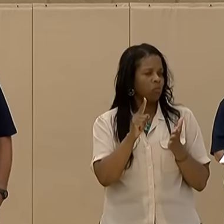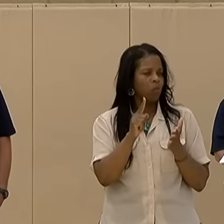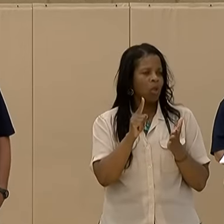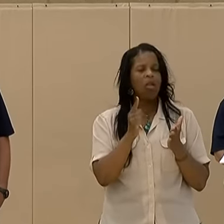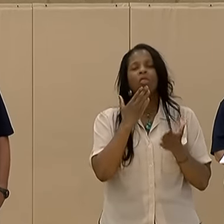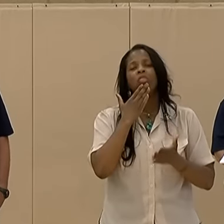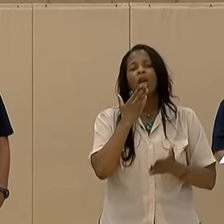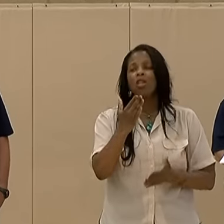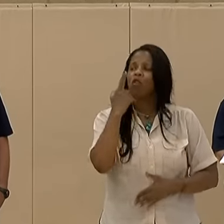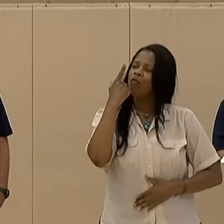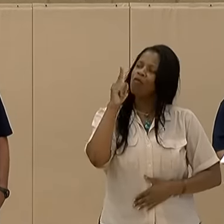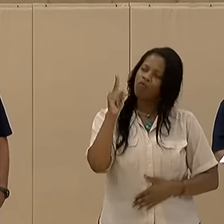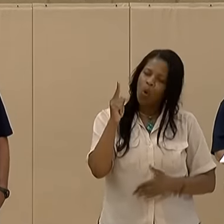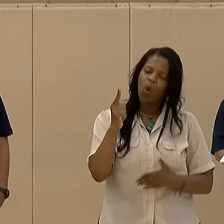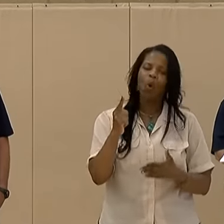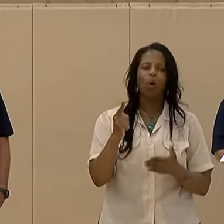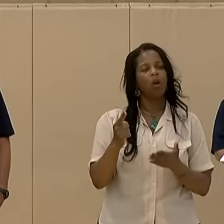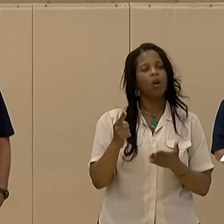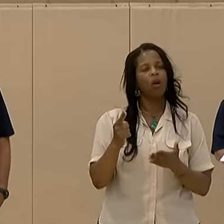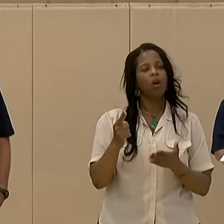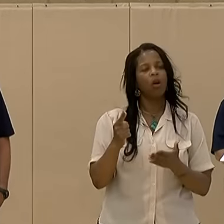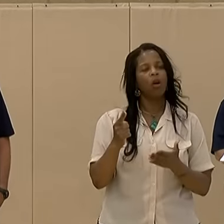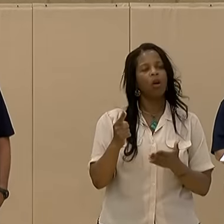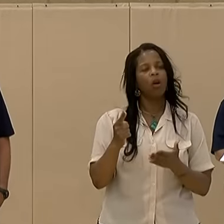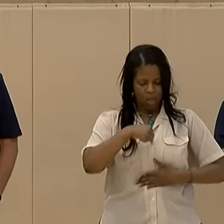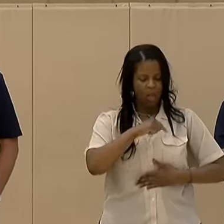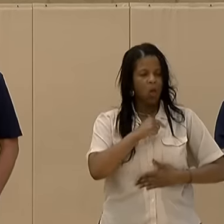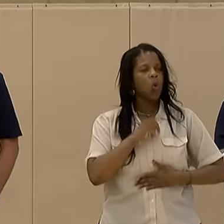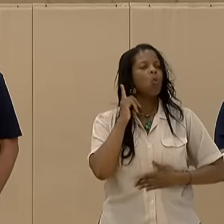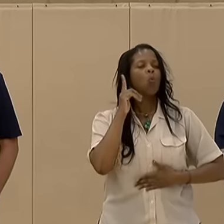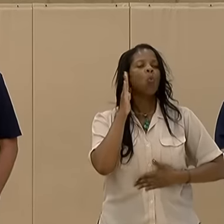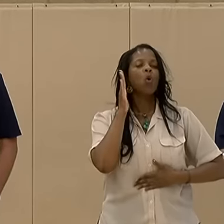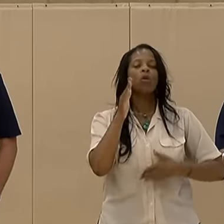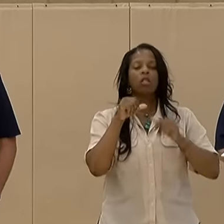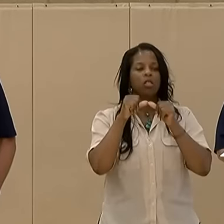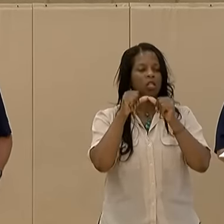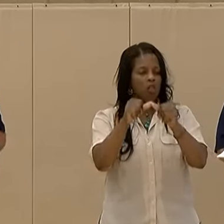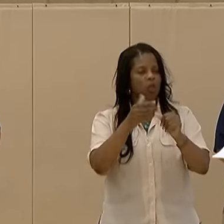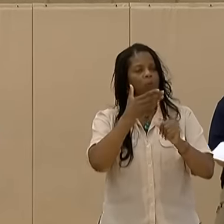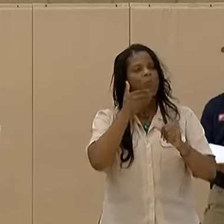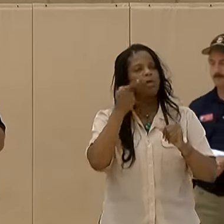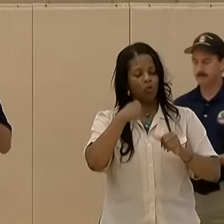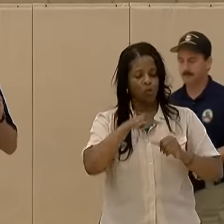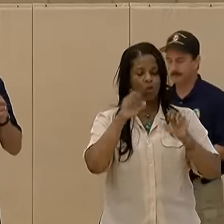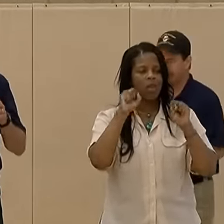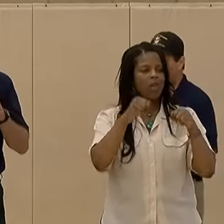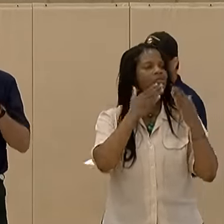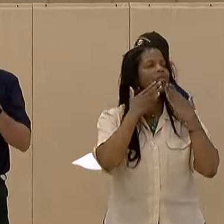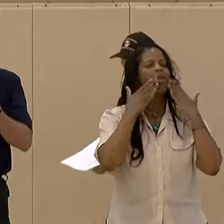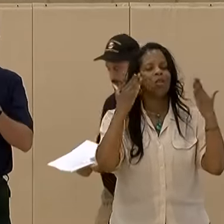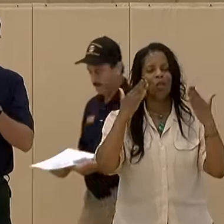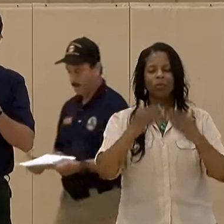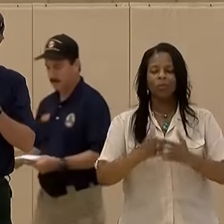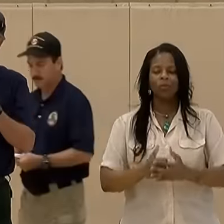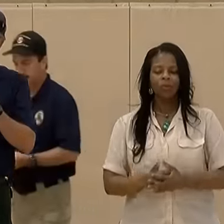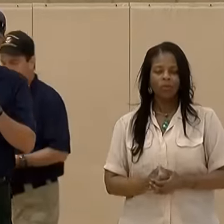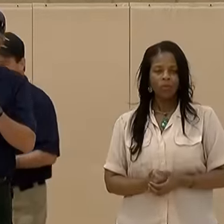So thanks for bringing us into your community, and we'll continue to do the best we can for you. Thank you.